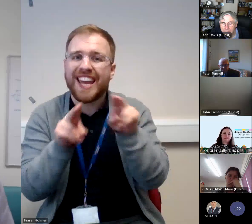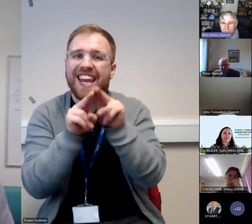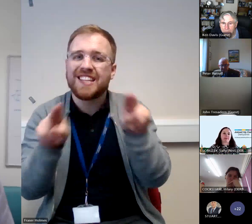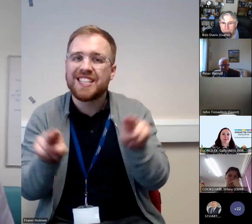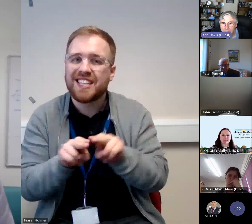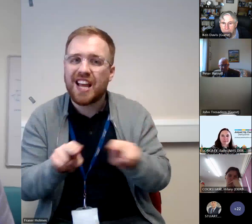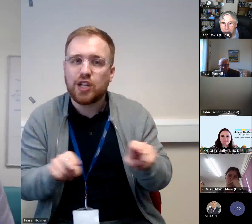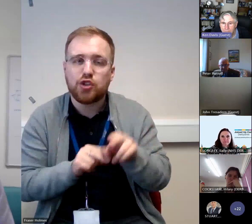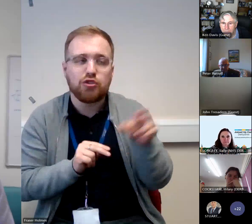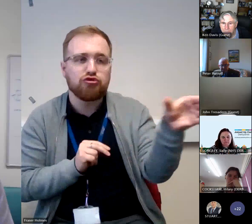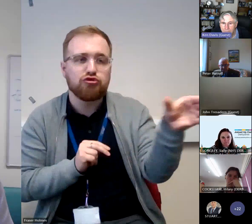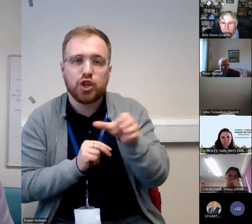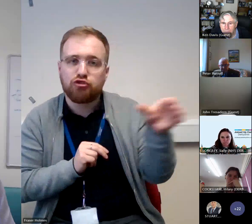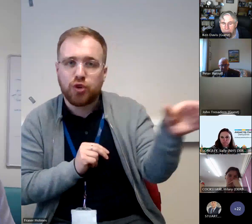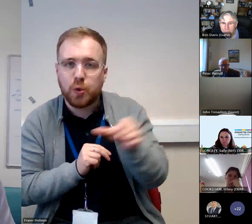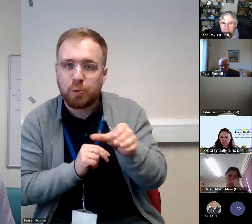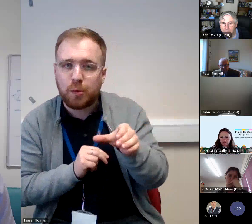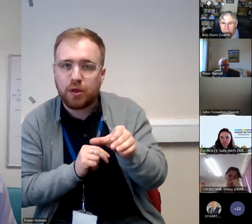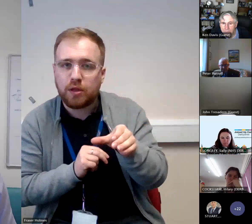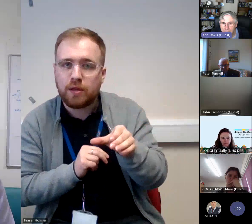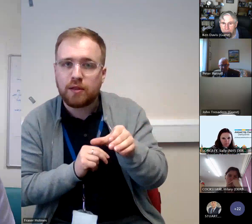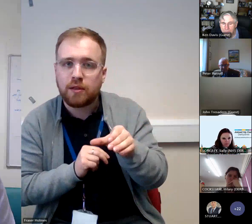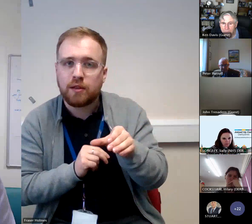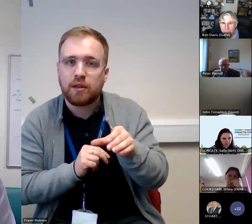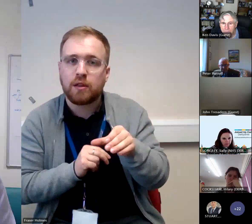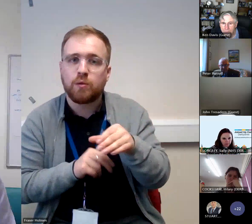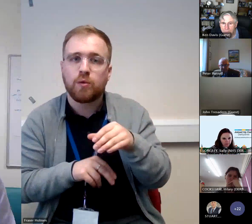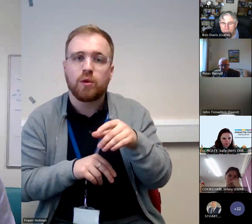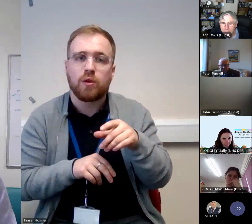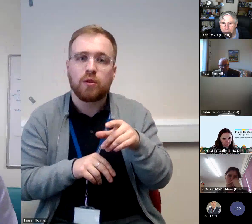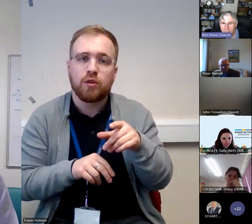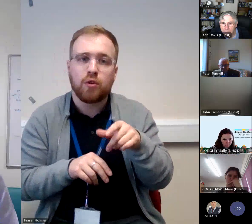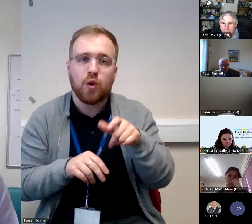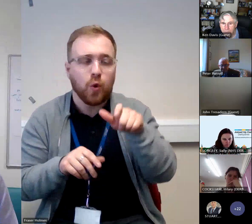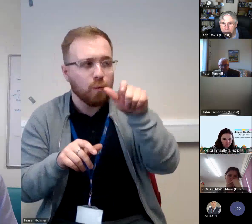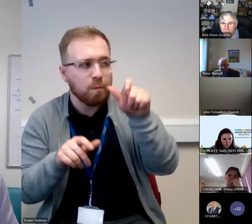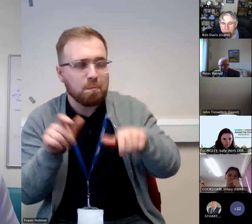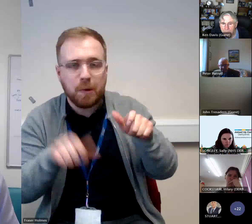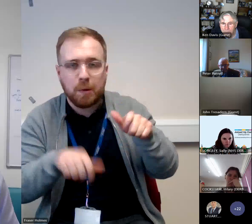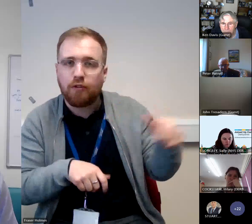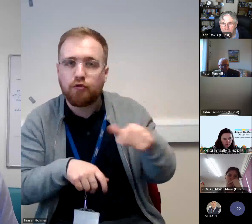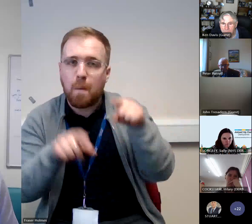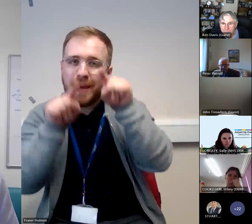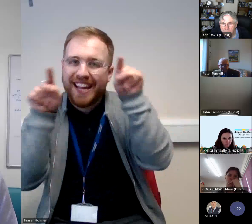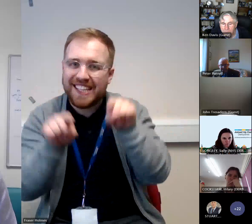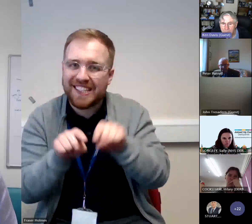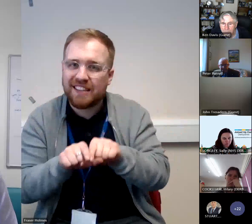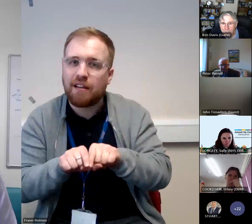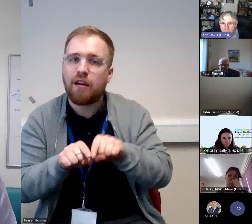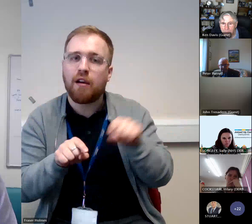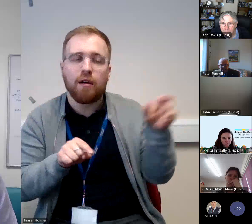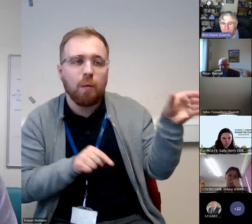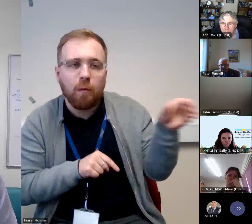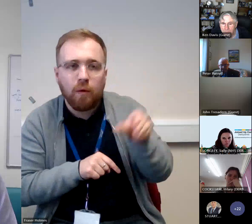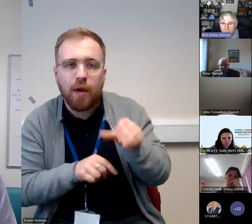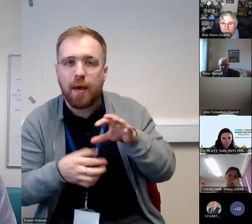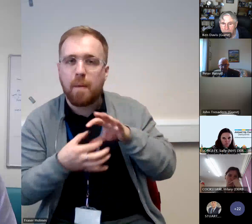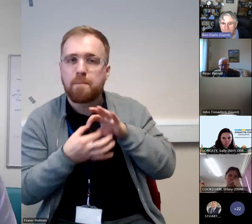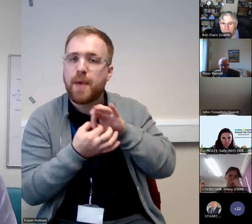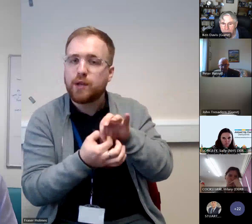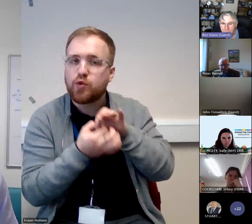recruitment from 5 or 6 recently from India, and we've got a mentorship program